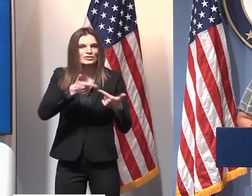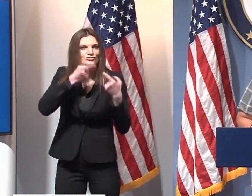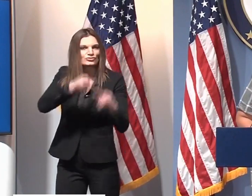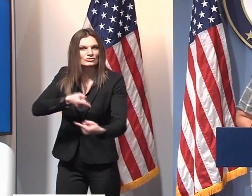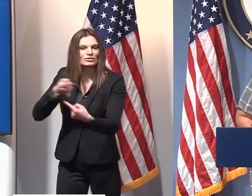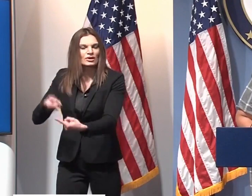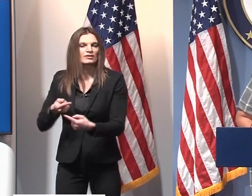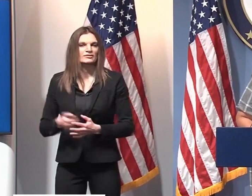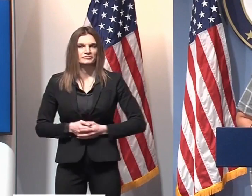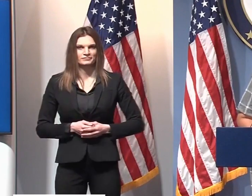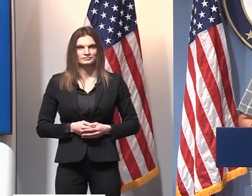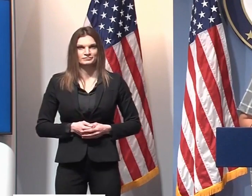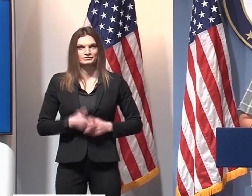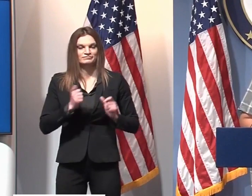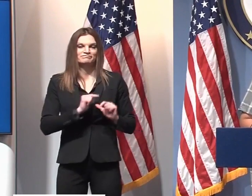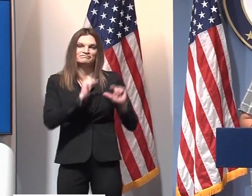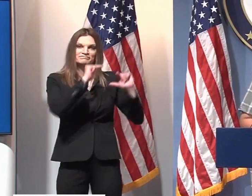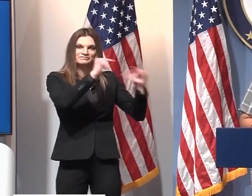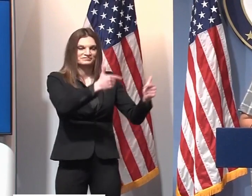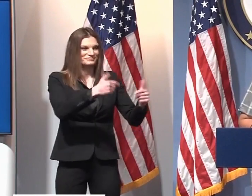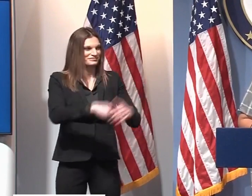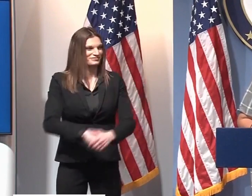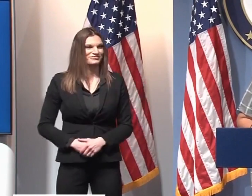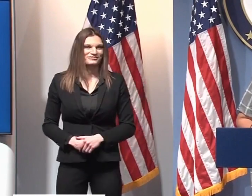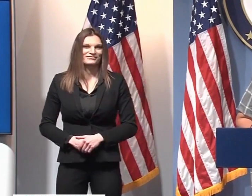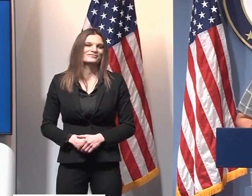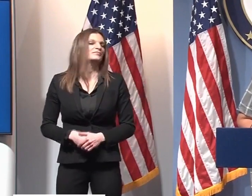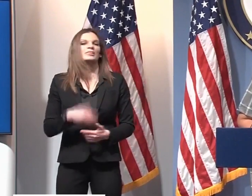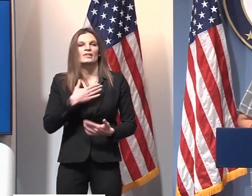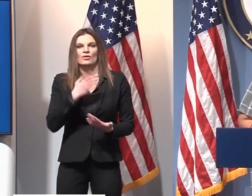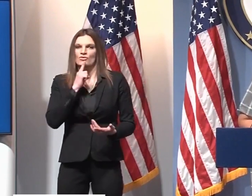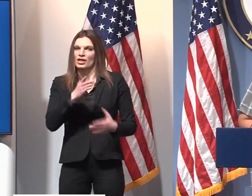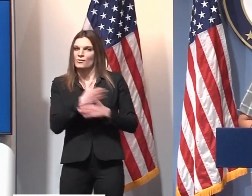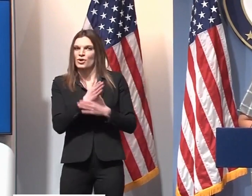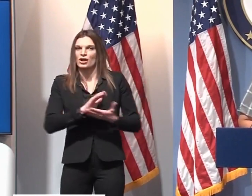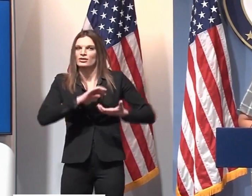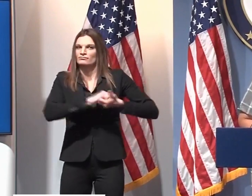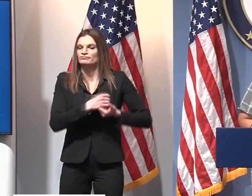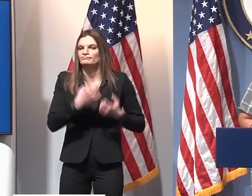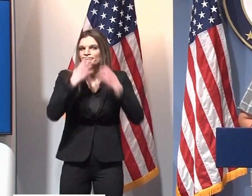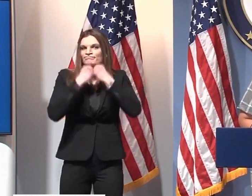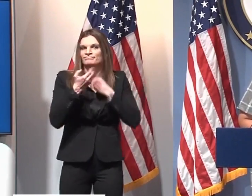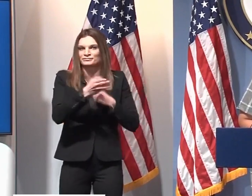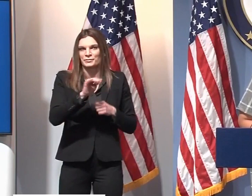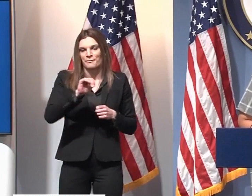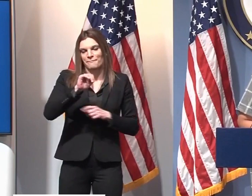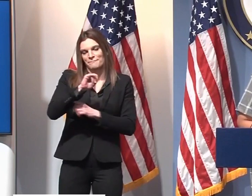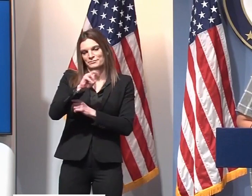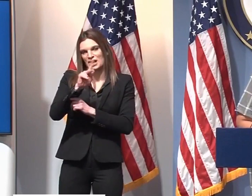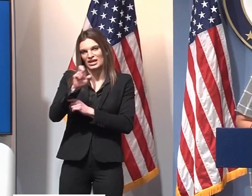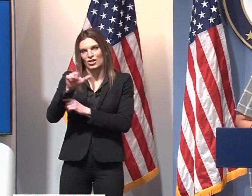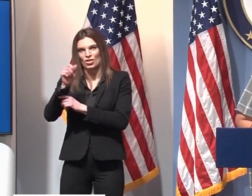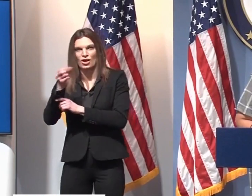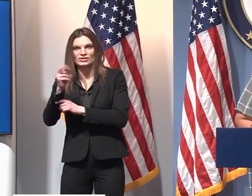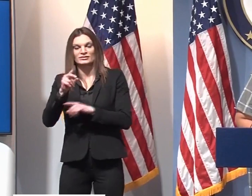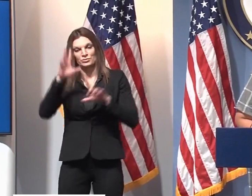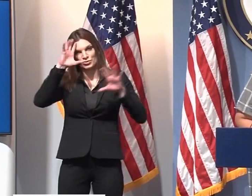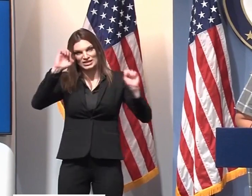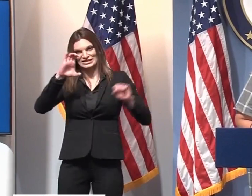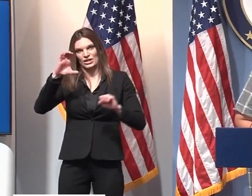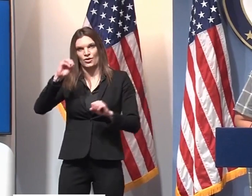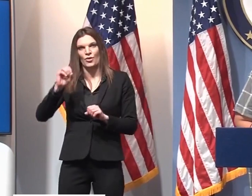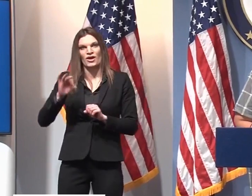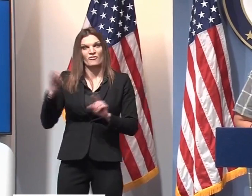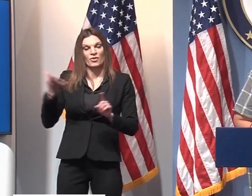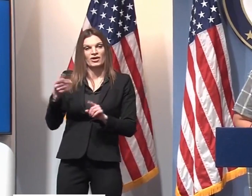With that, I'd like to turn things over to one of our most strong partners in this work, Mike Larson, President and CEO